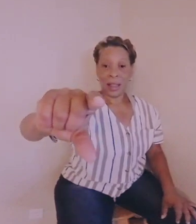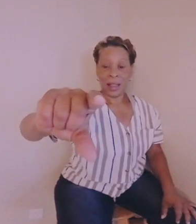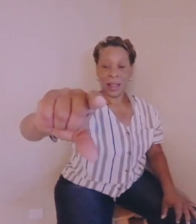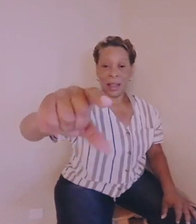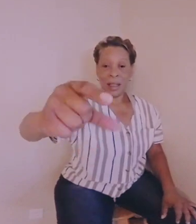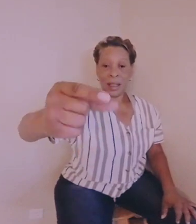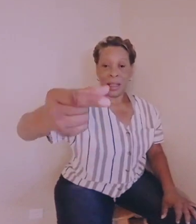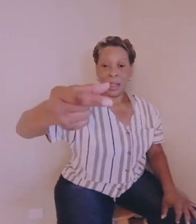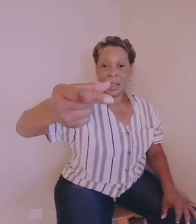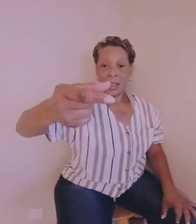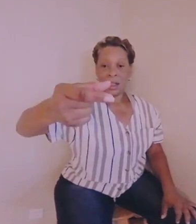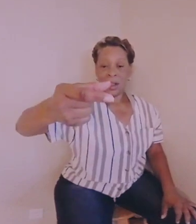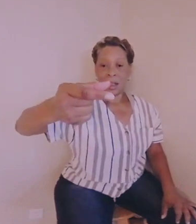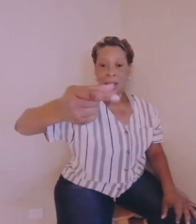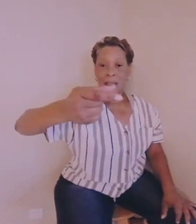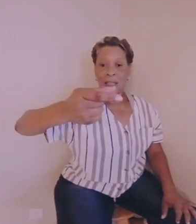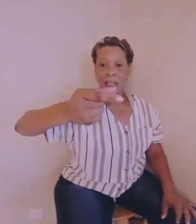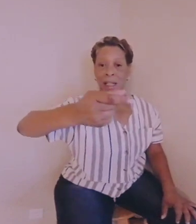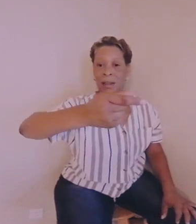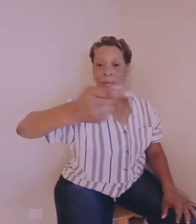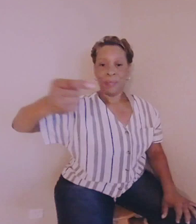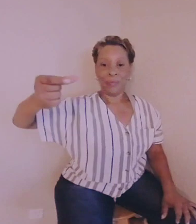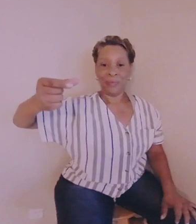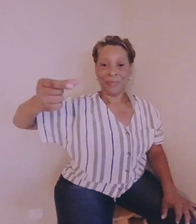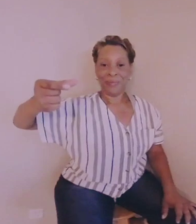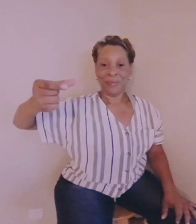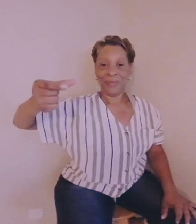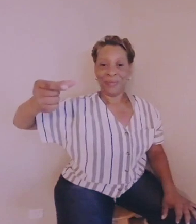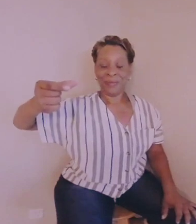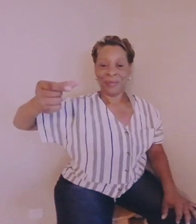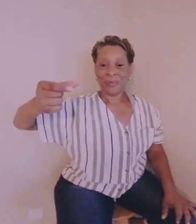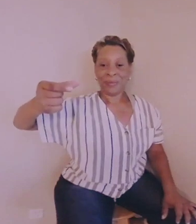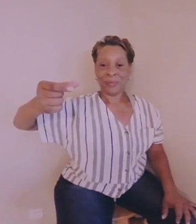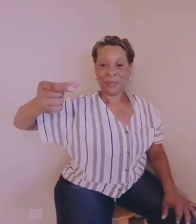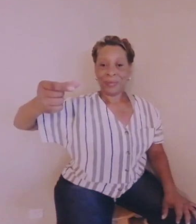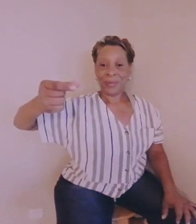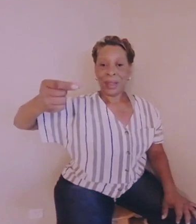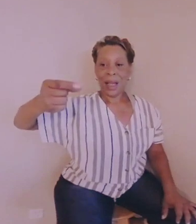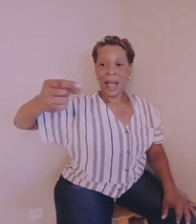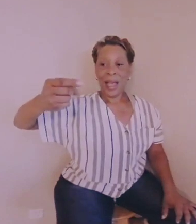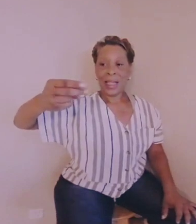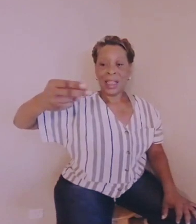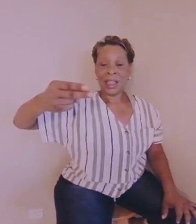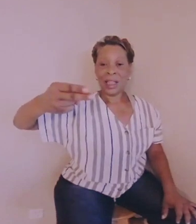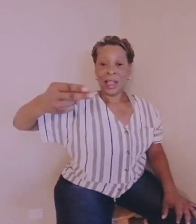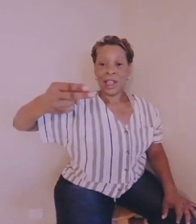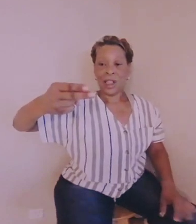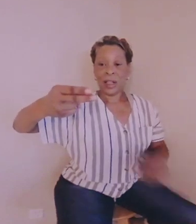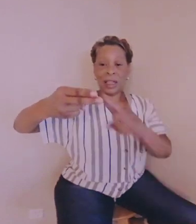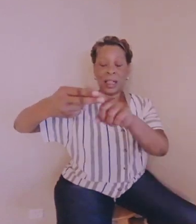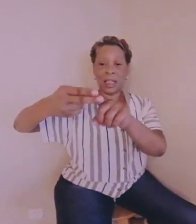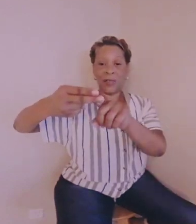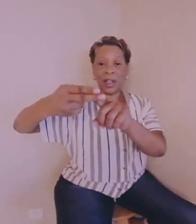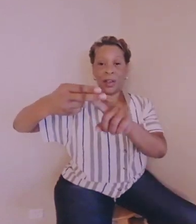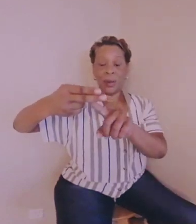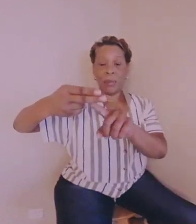and turn it, G. H, your index finger and